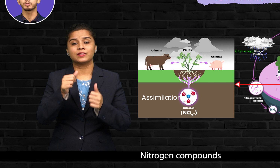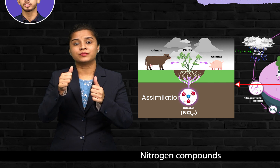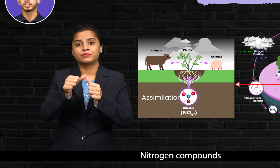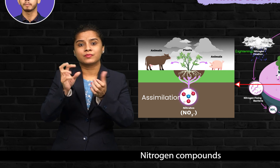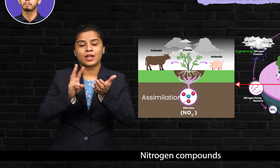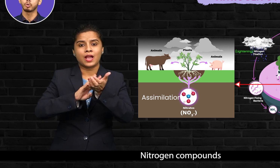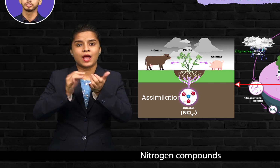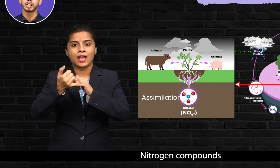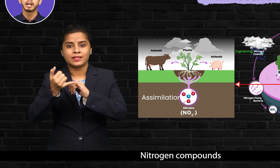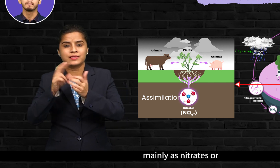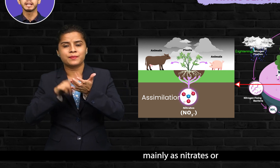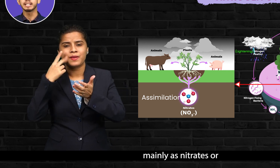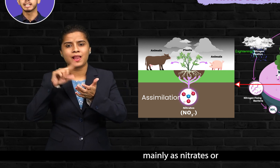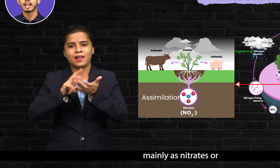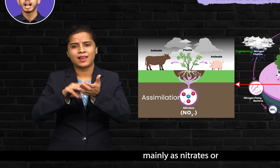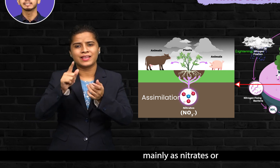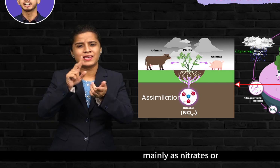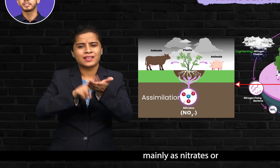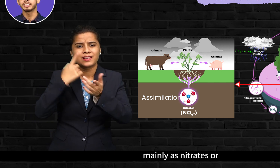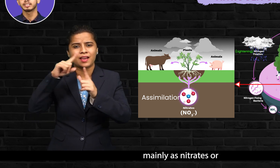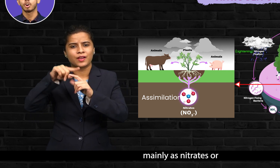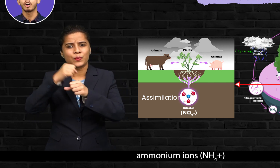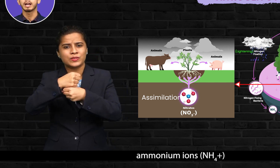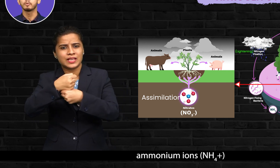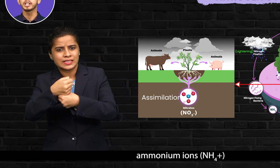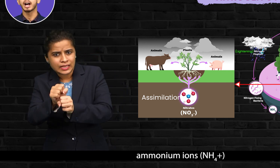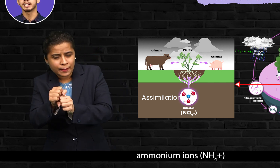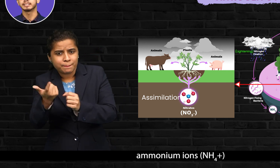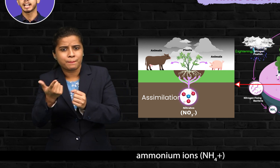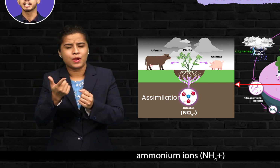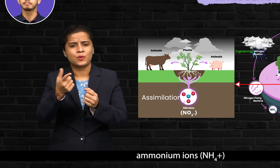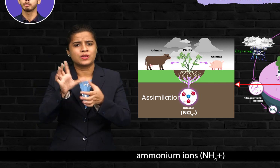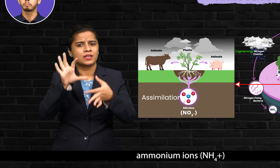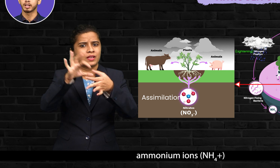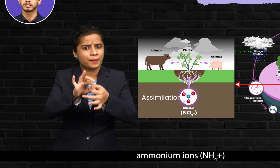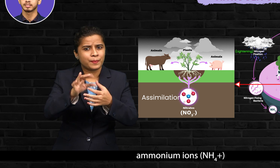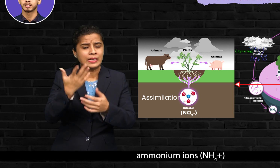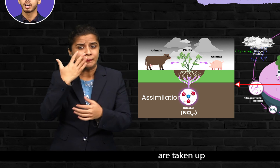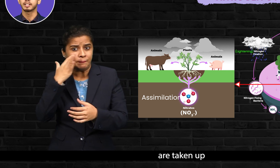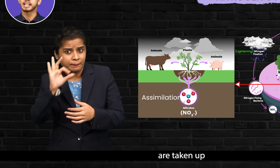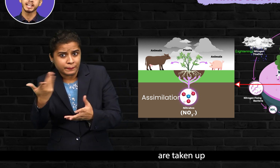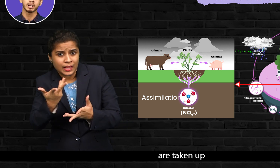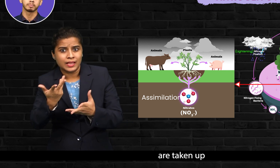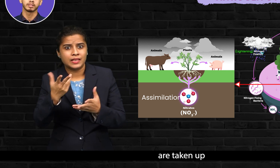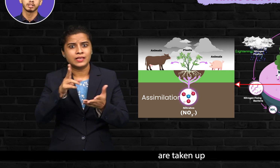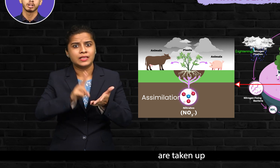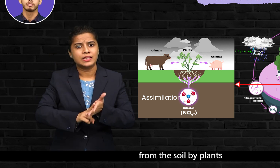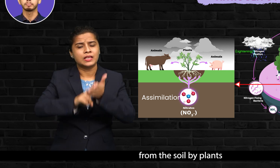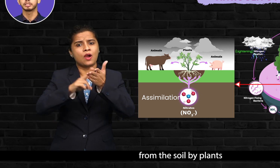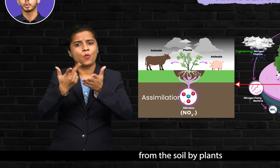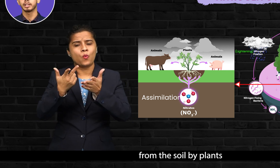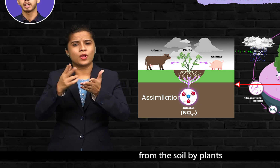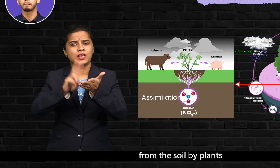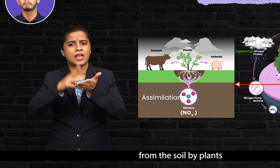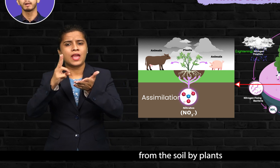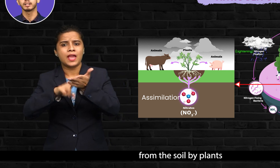Assimilation nitrogen compounds mainly as nitrates or ammonia ions NH4+ are taken up from